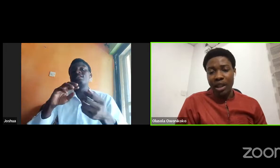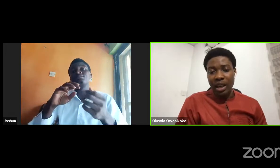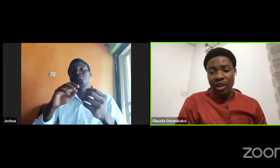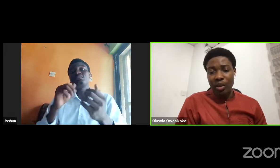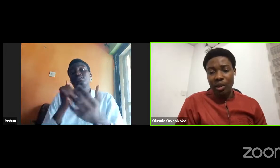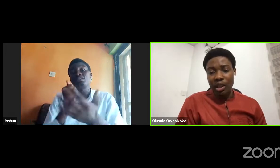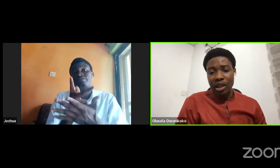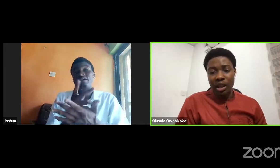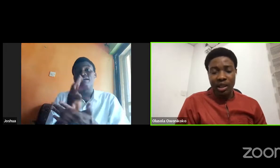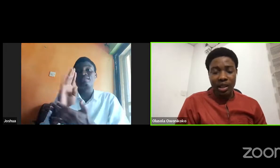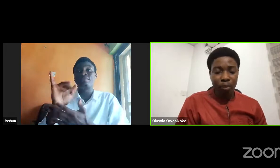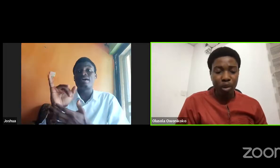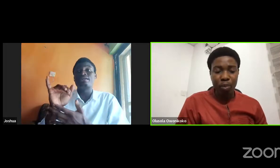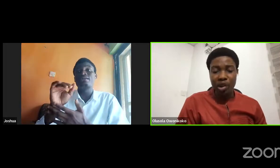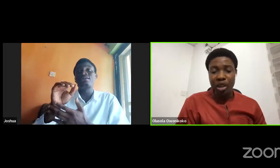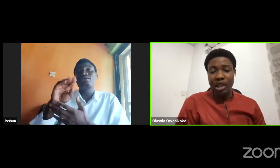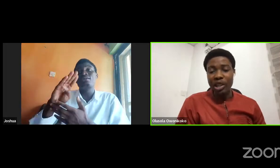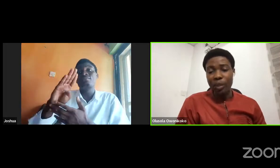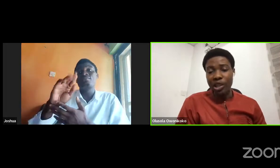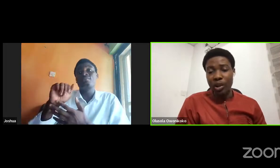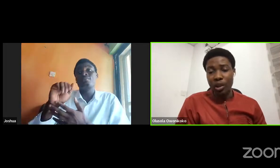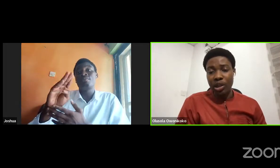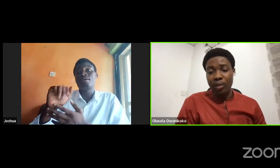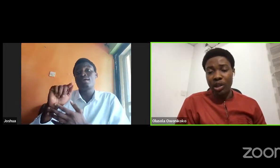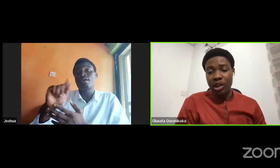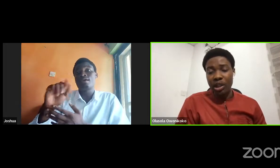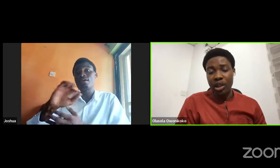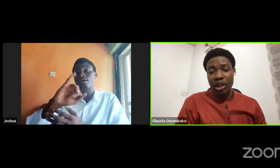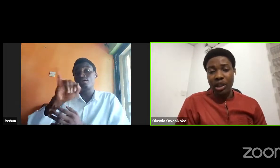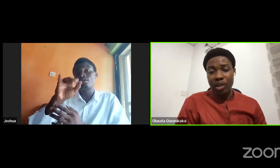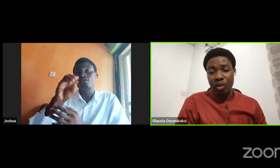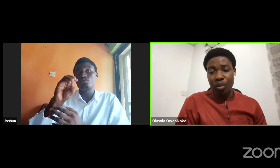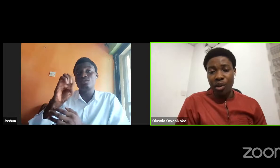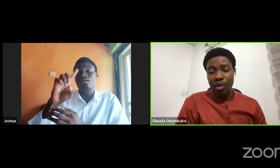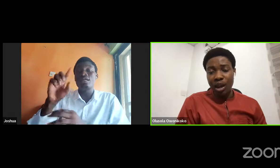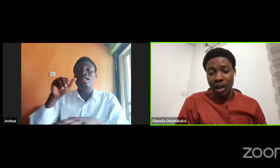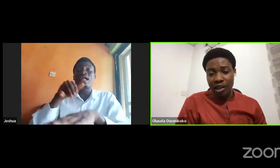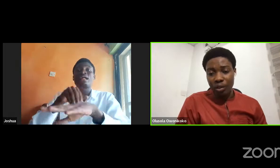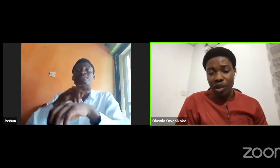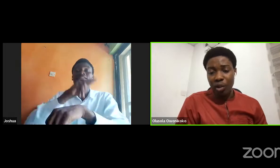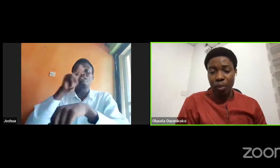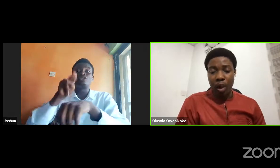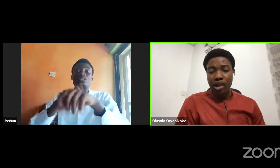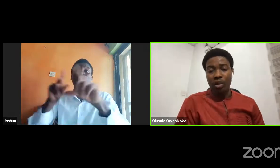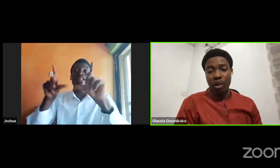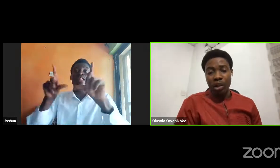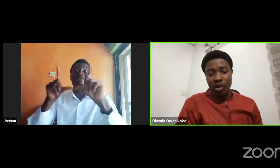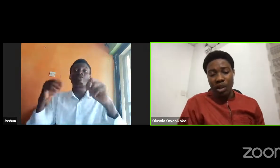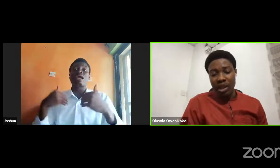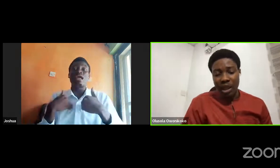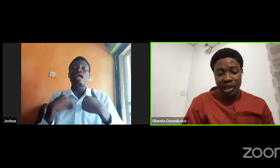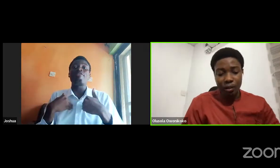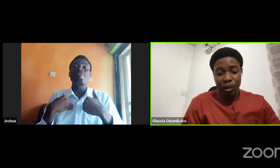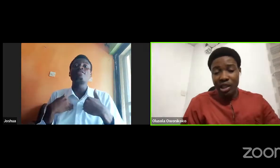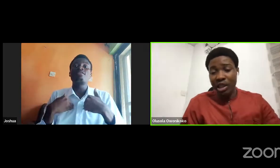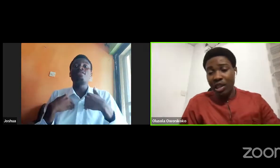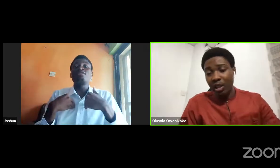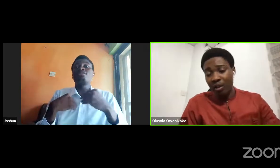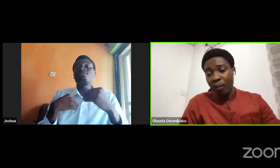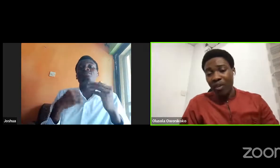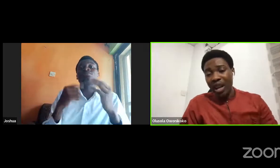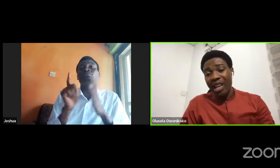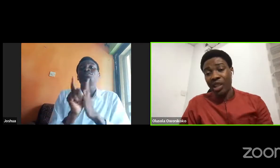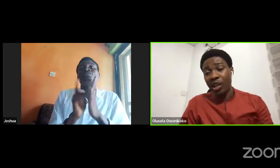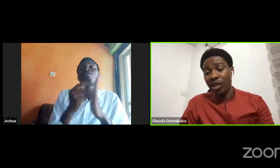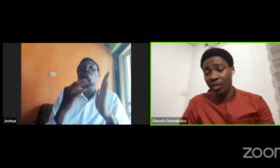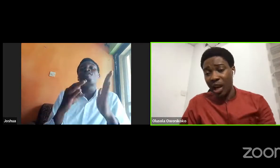the the Prohibition Against Persons with Disability Discrimination Act, which was passed into law in 2019, which in